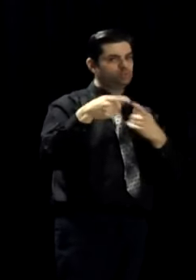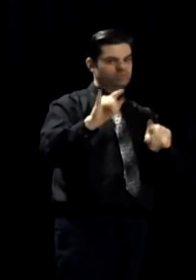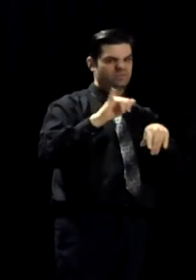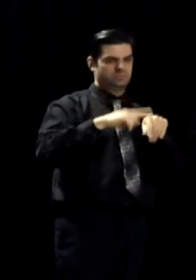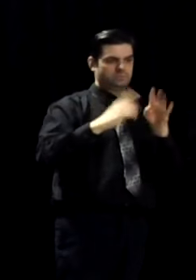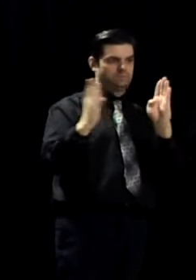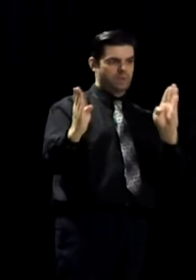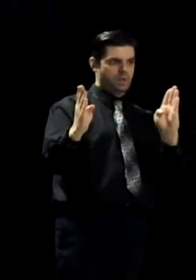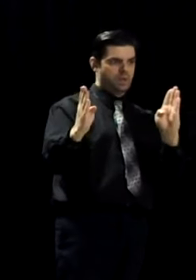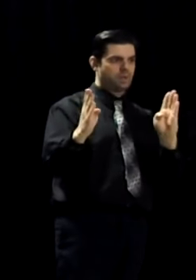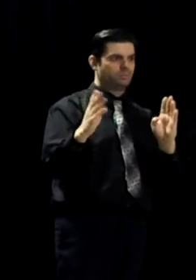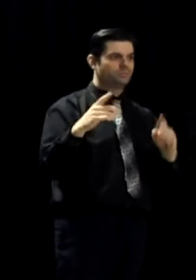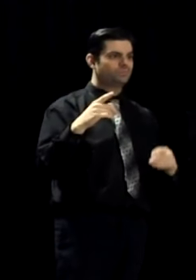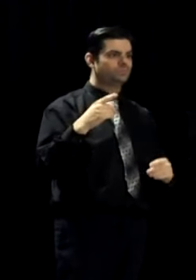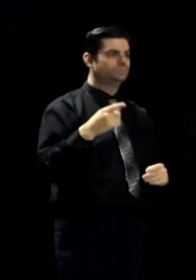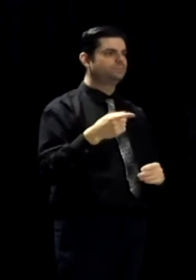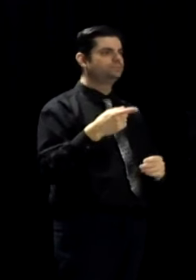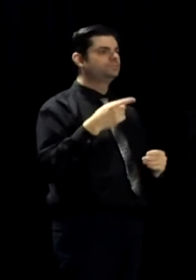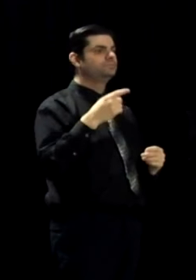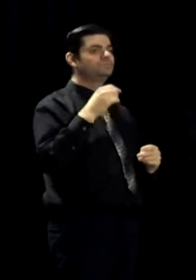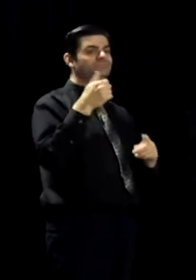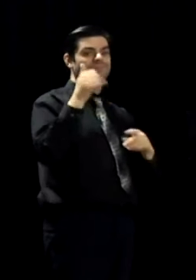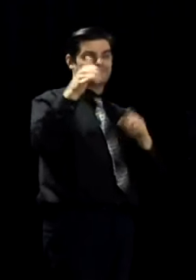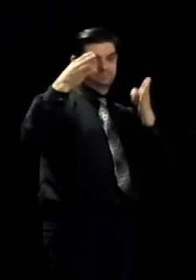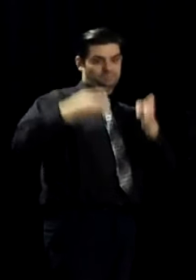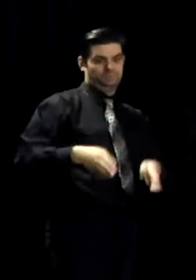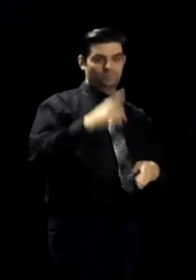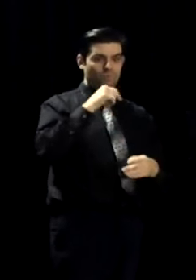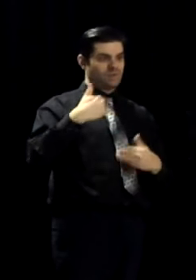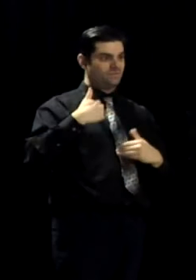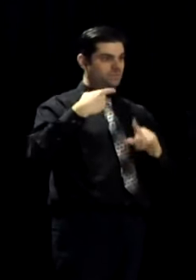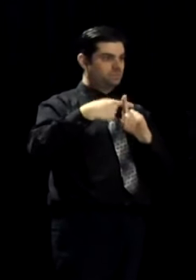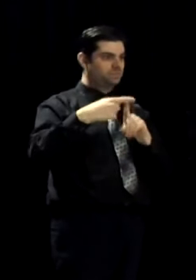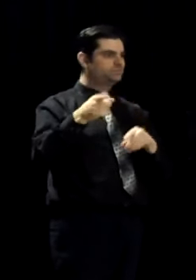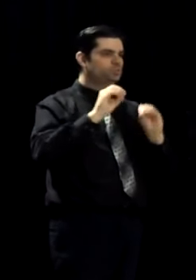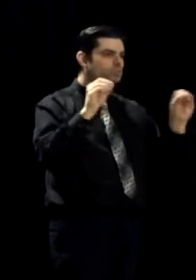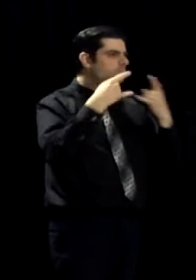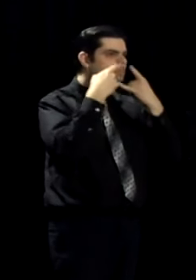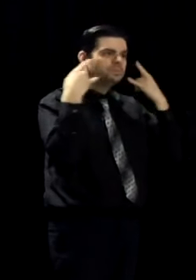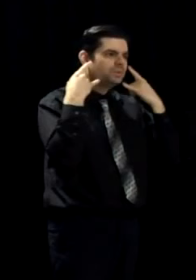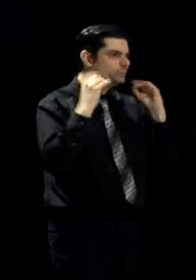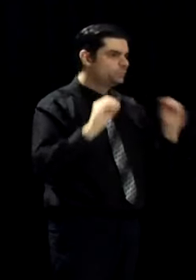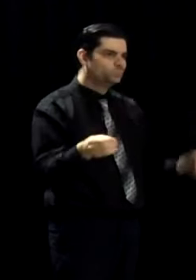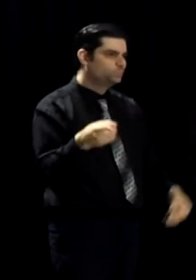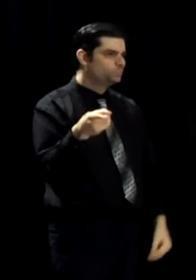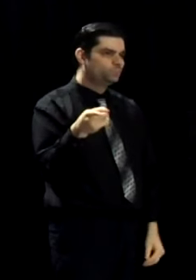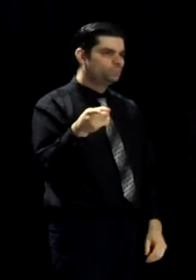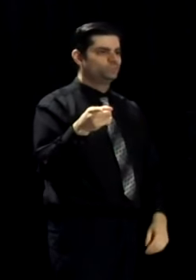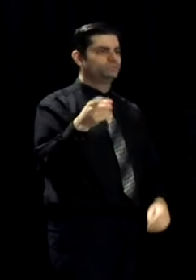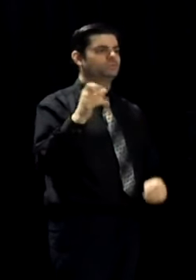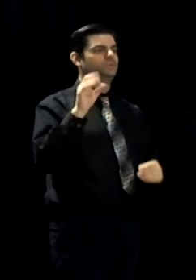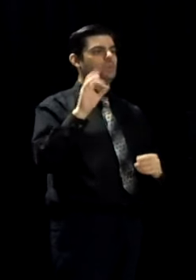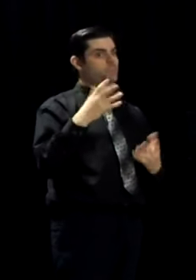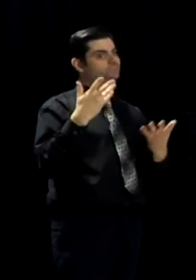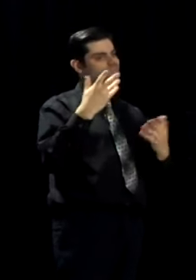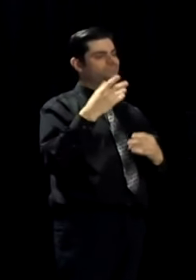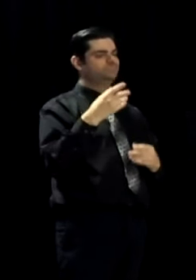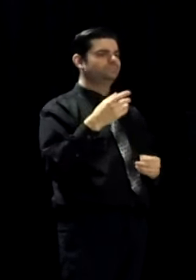was not wearing a mask. 2, a passenger on the Greyhound bus,